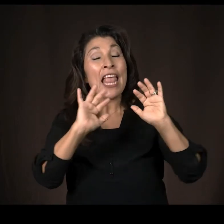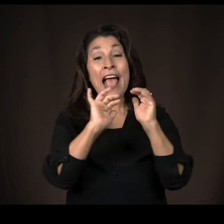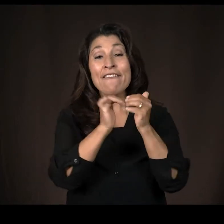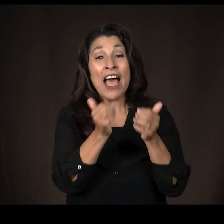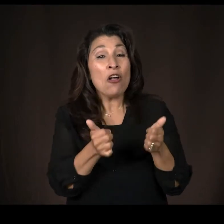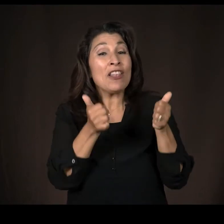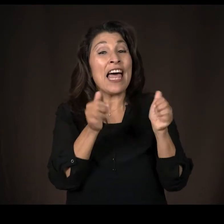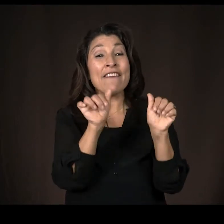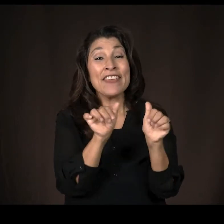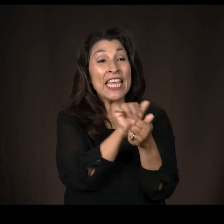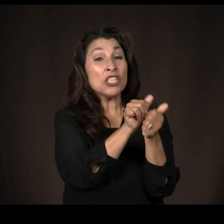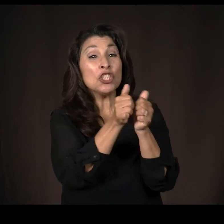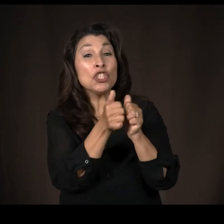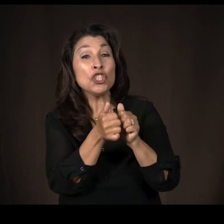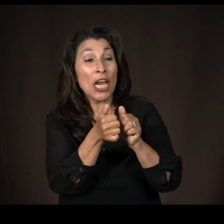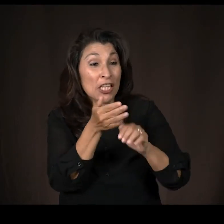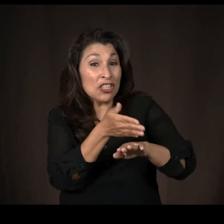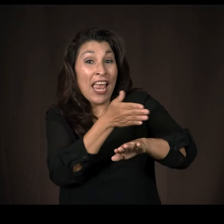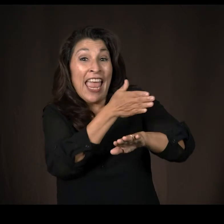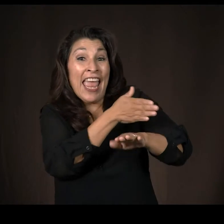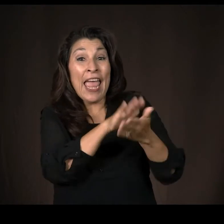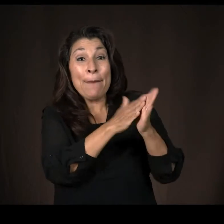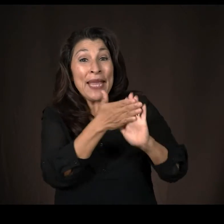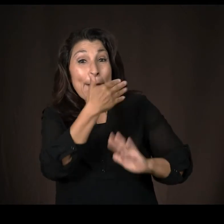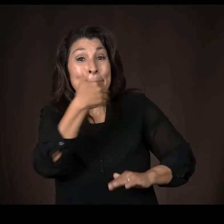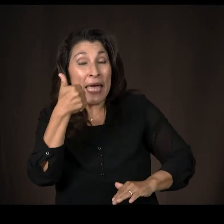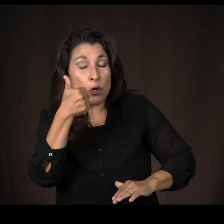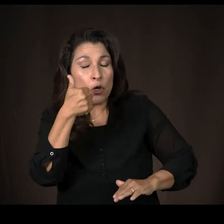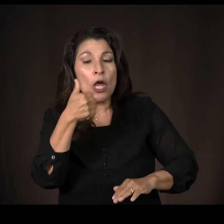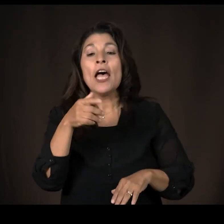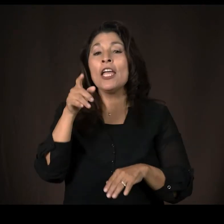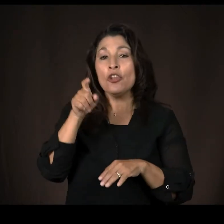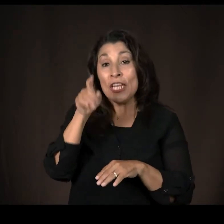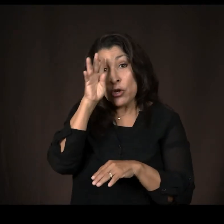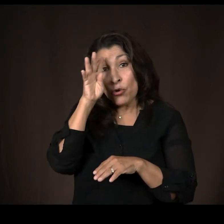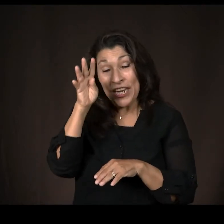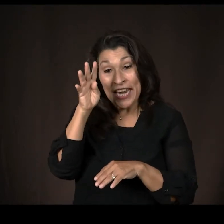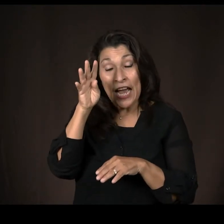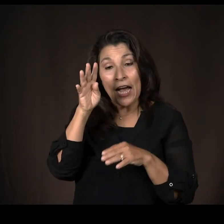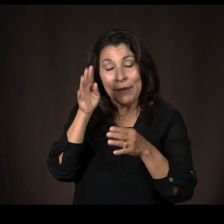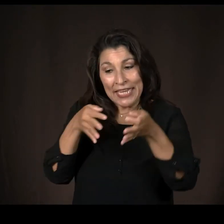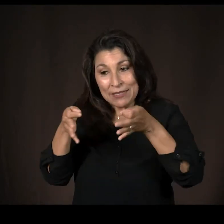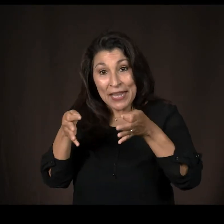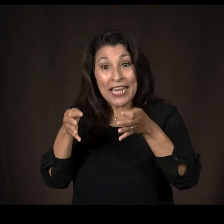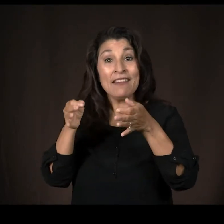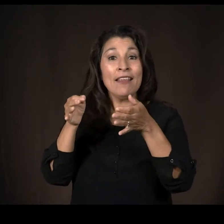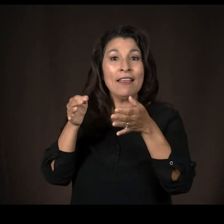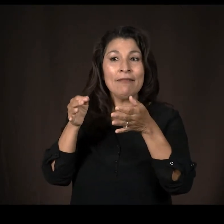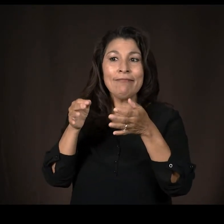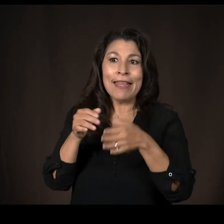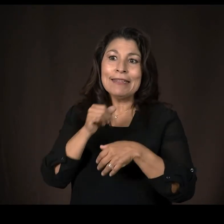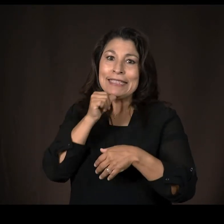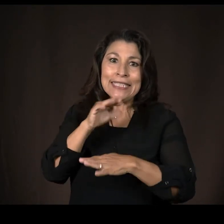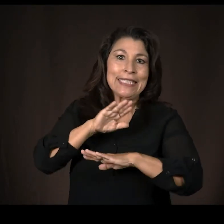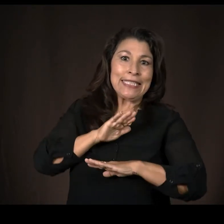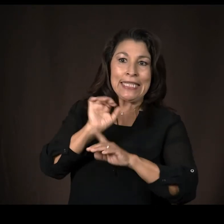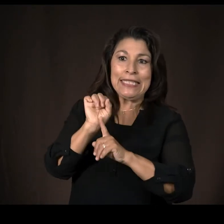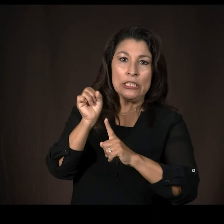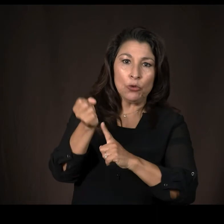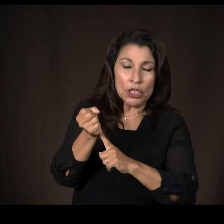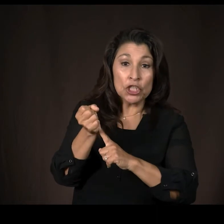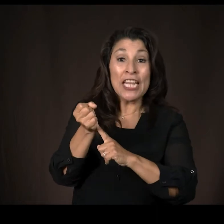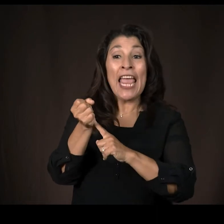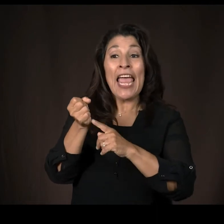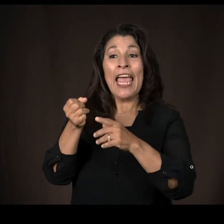better. Okay? Create discontent and show how it could be better. Now, along with this comes